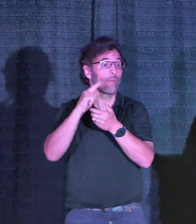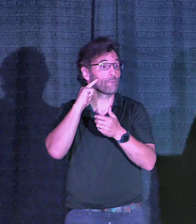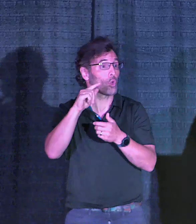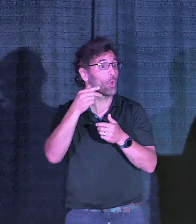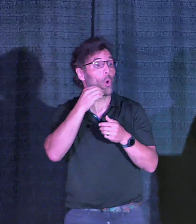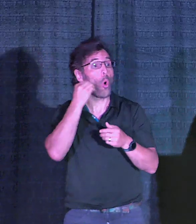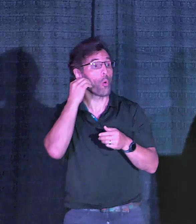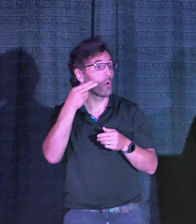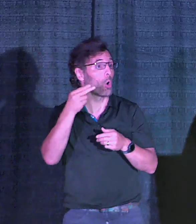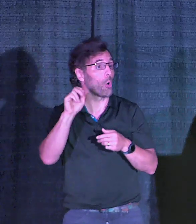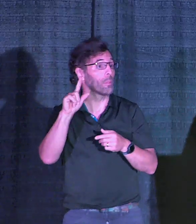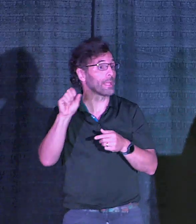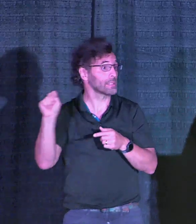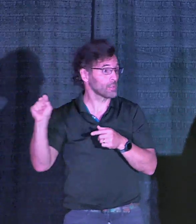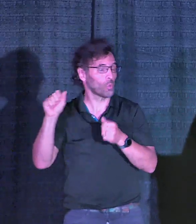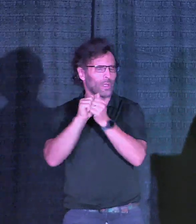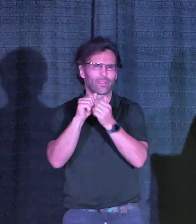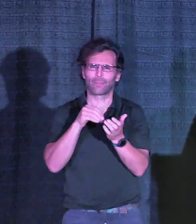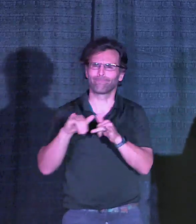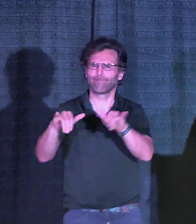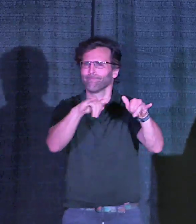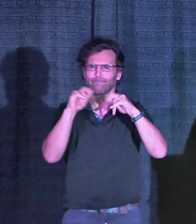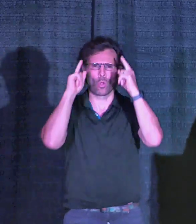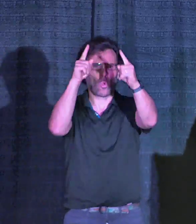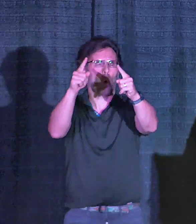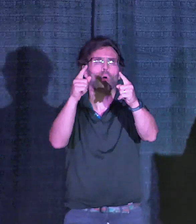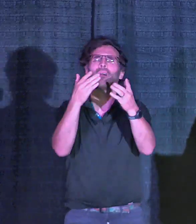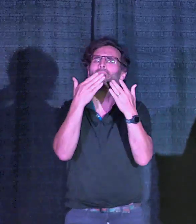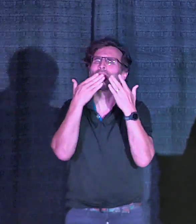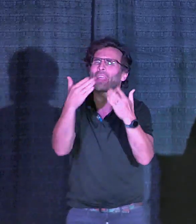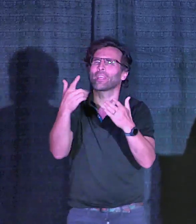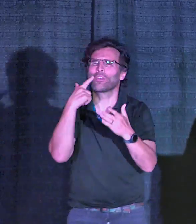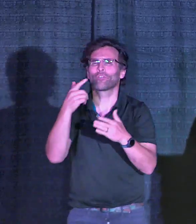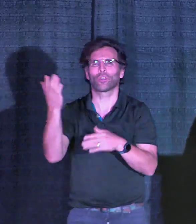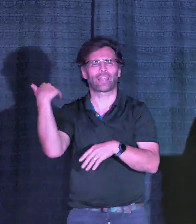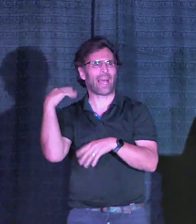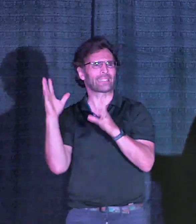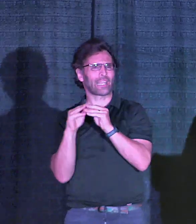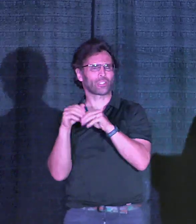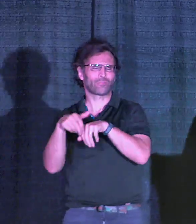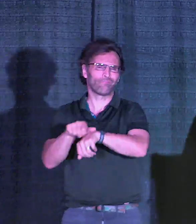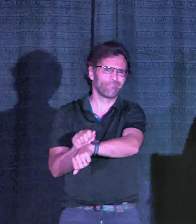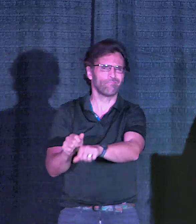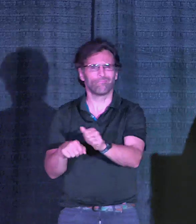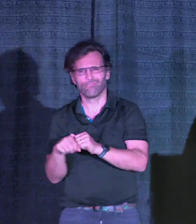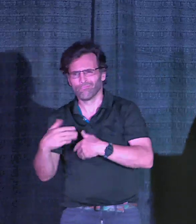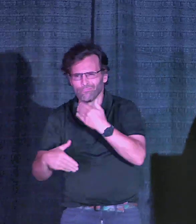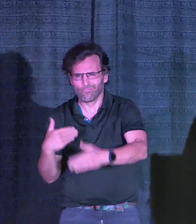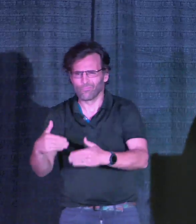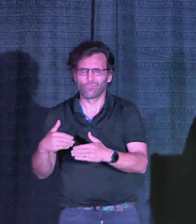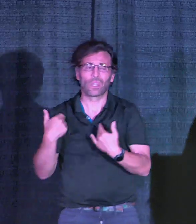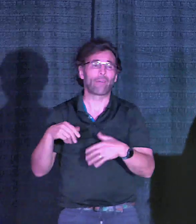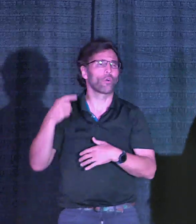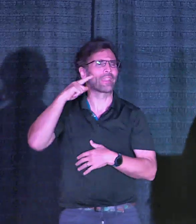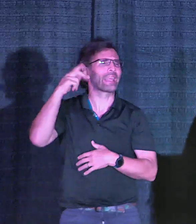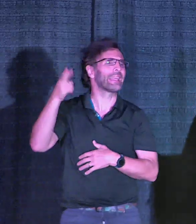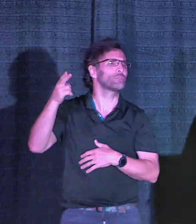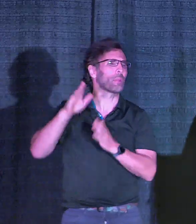goal. I want to say thank you for your tireless advocacy last session. It was one for the history